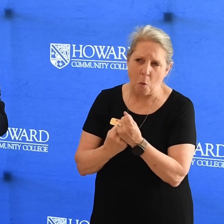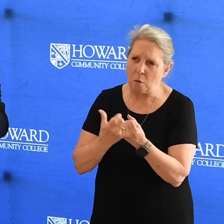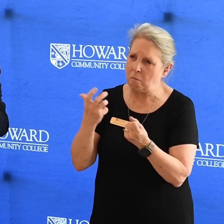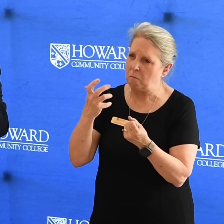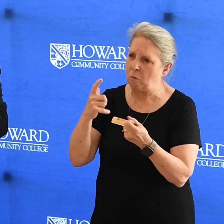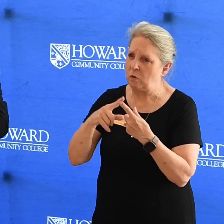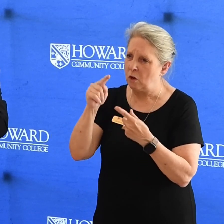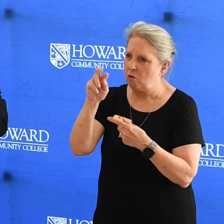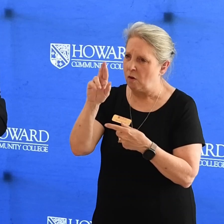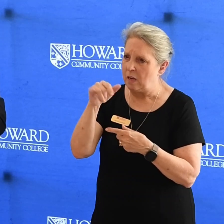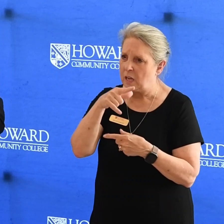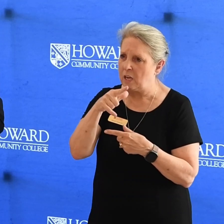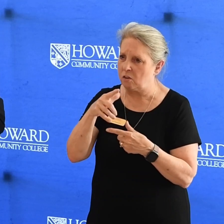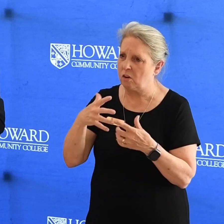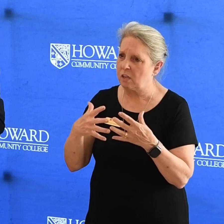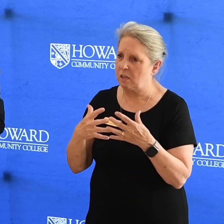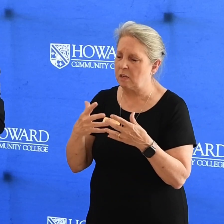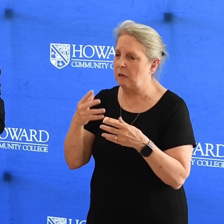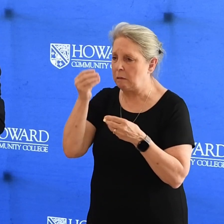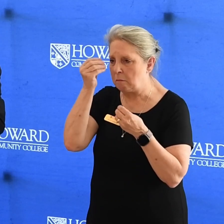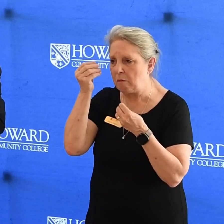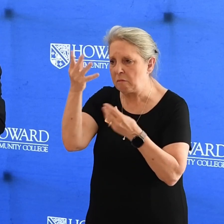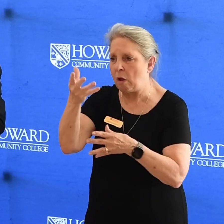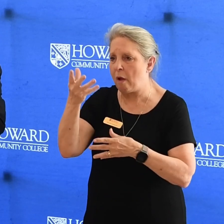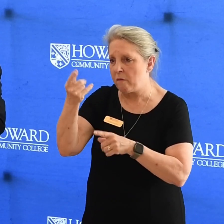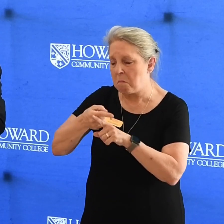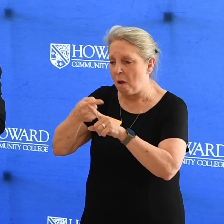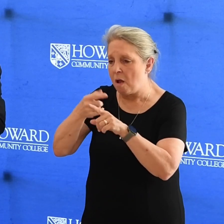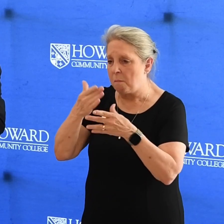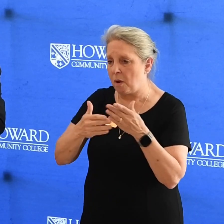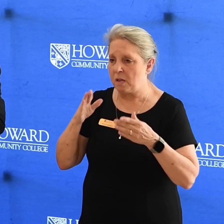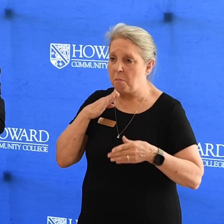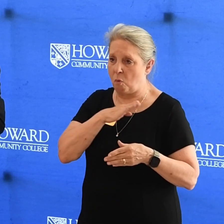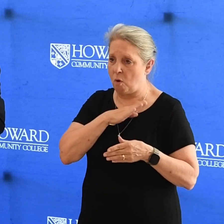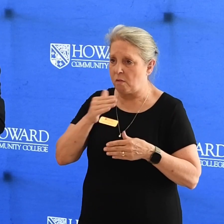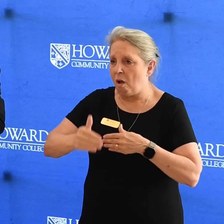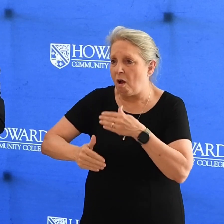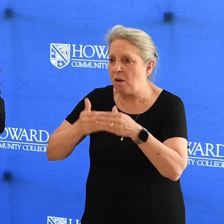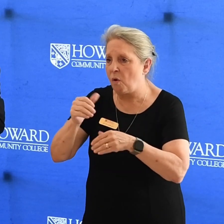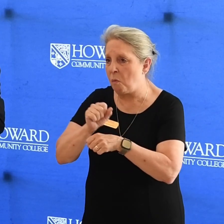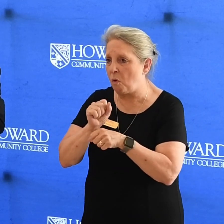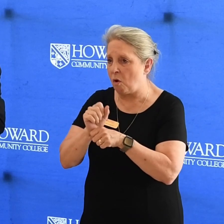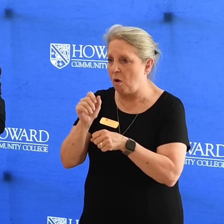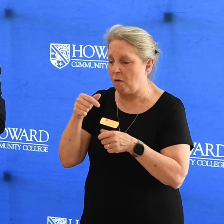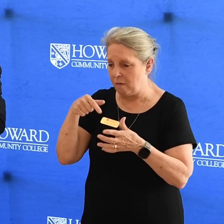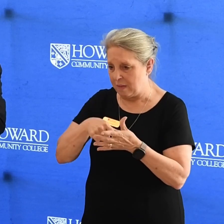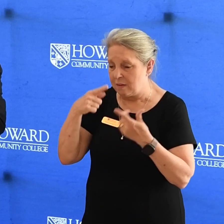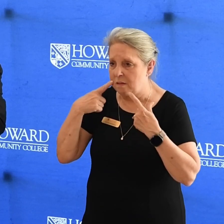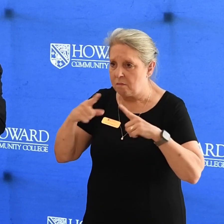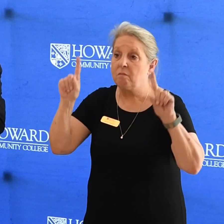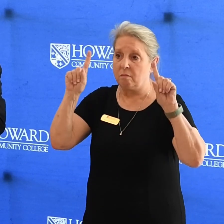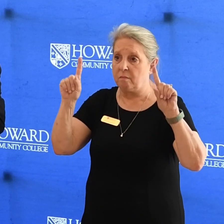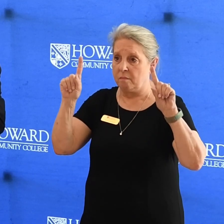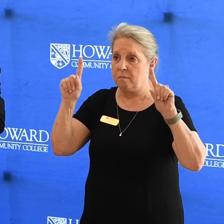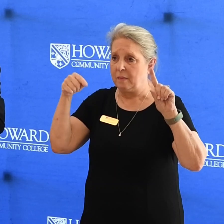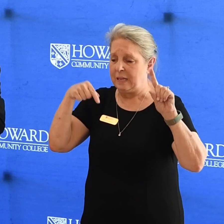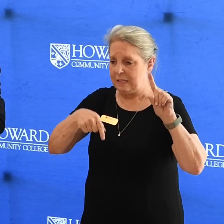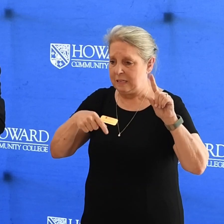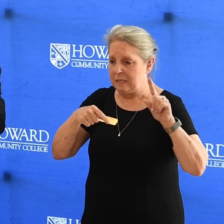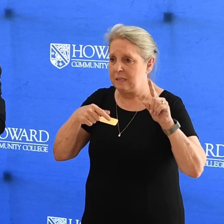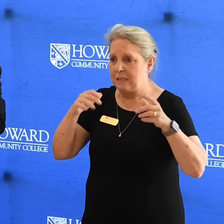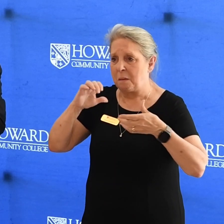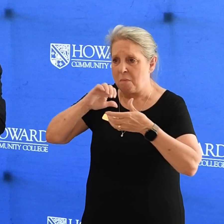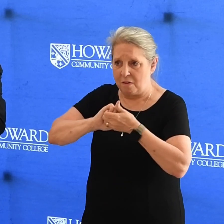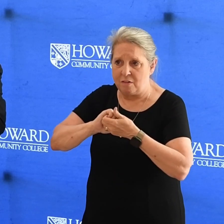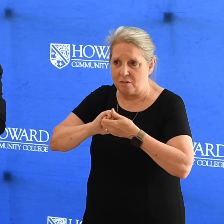to Tracy as she's updated us every month as part of the board on the ongoing work to make this happen. But this is the